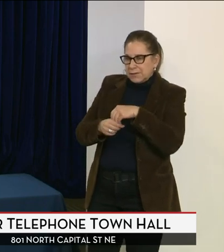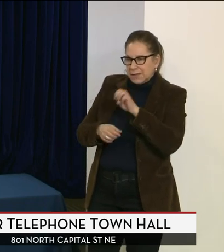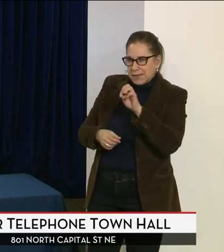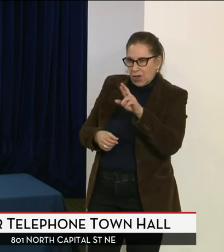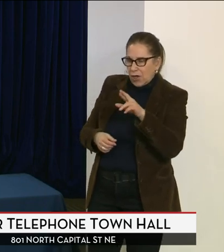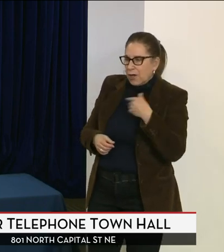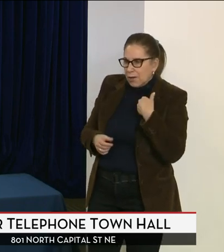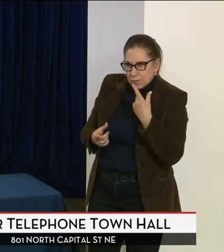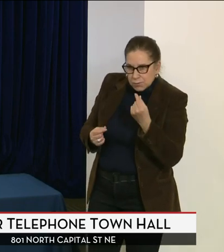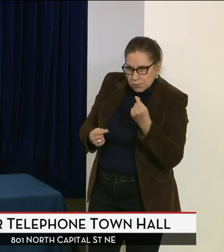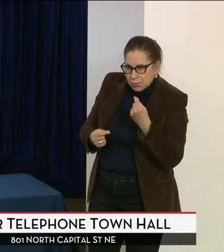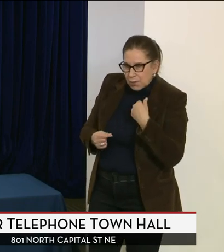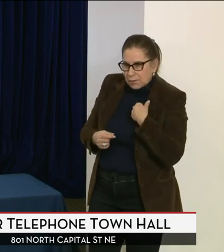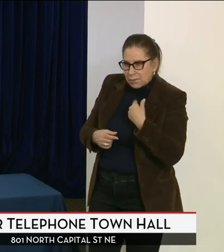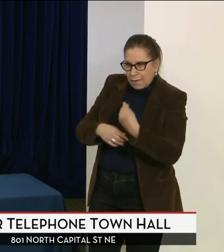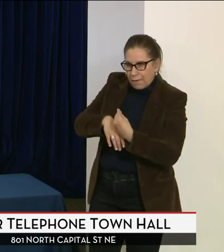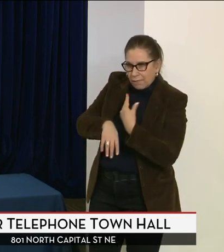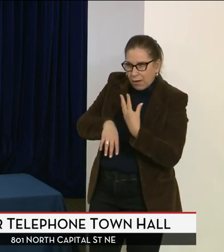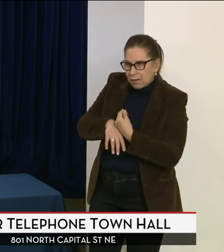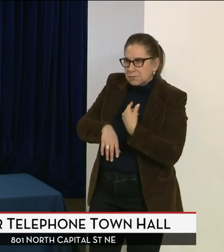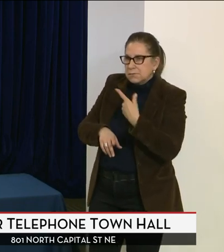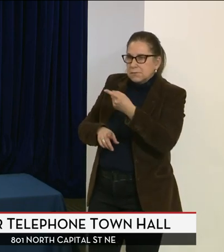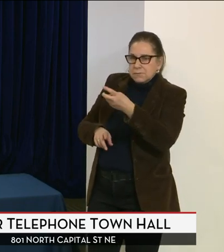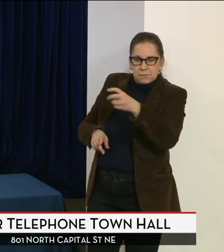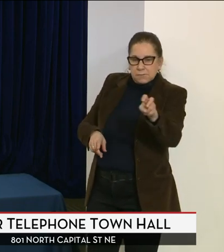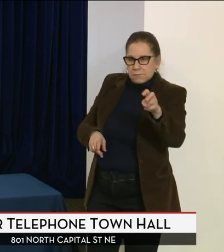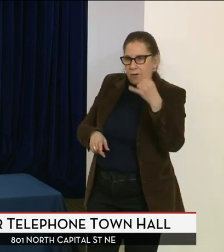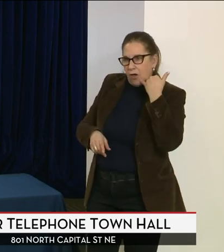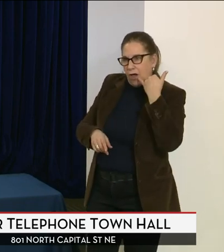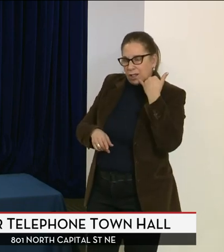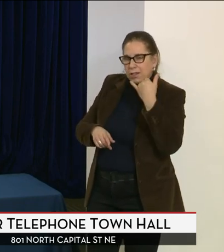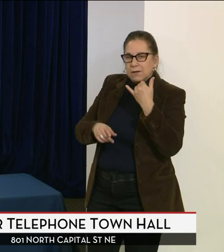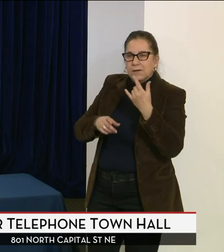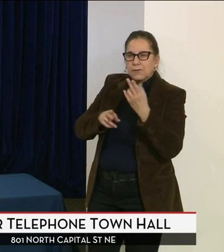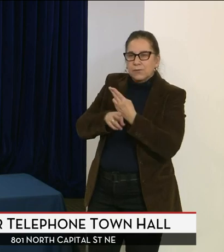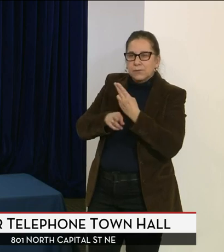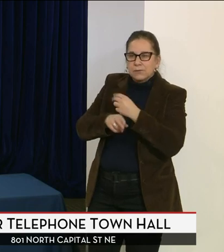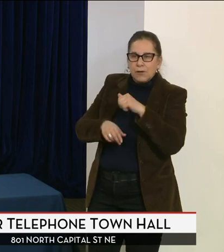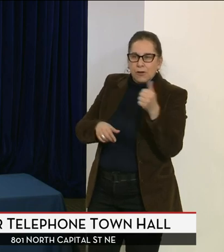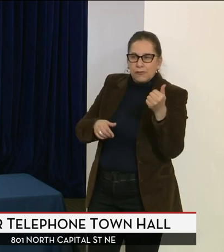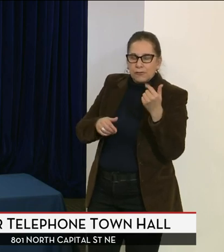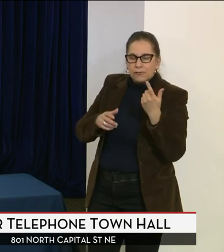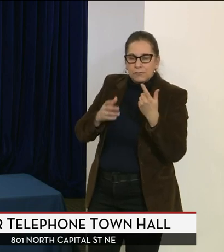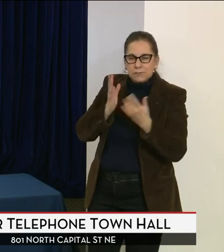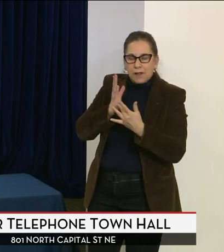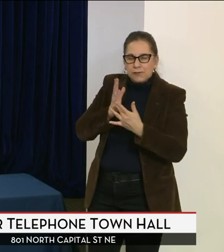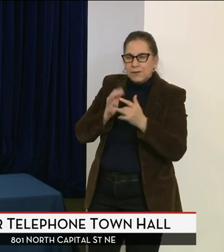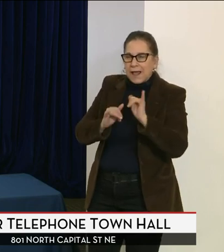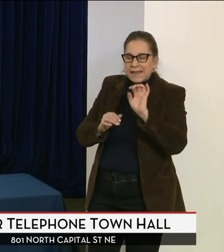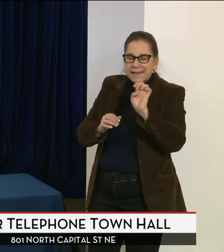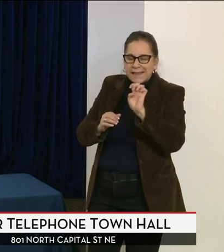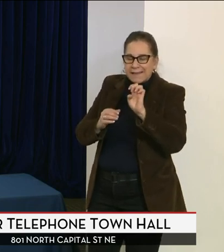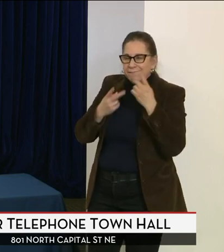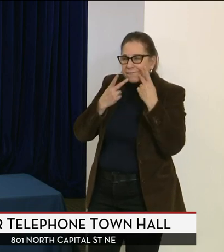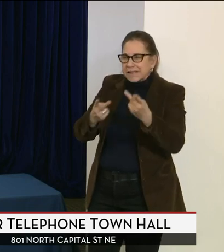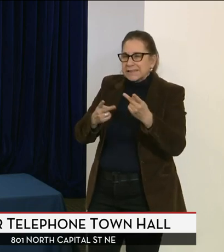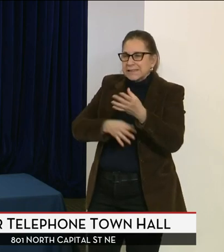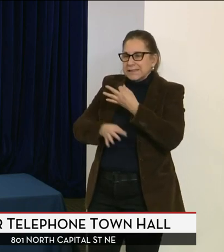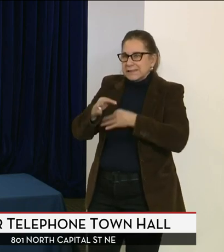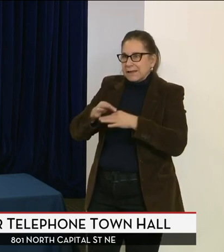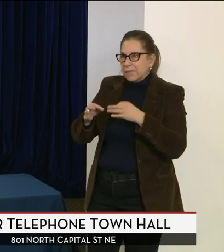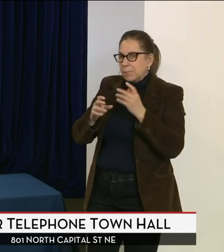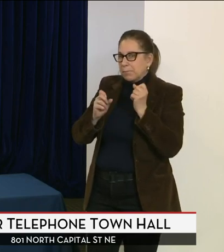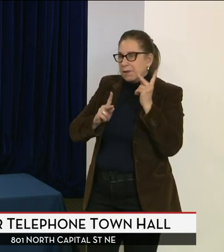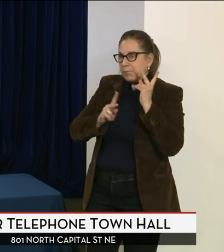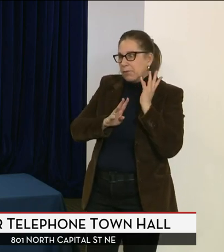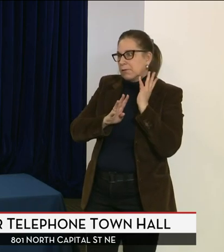other technologies and strategies like telemedicine and e-visits. The other part is that many of our healthcare systems have been